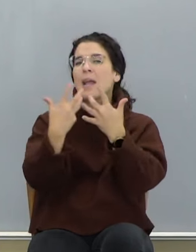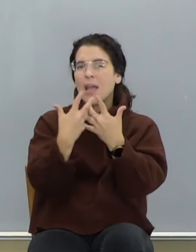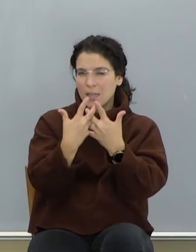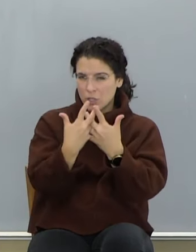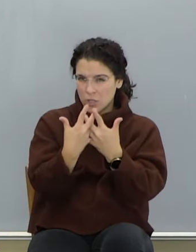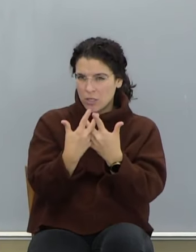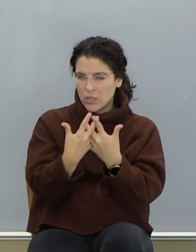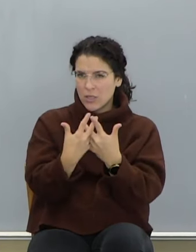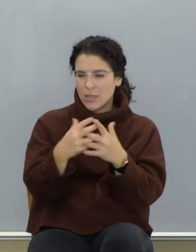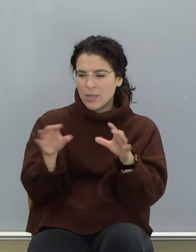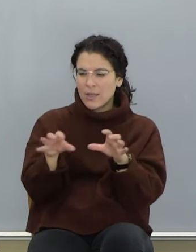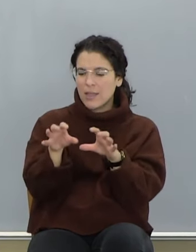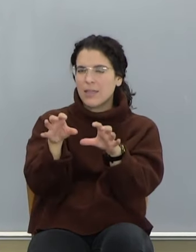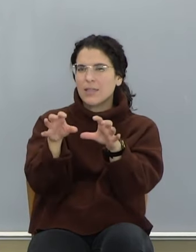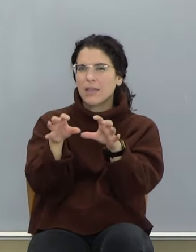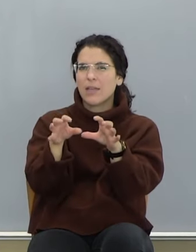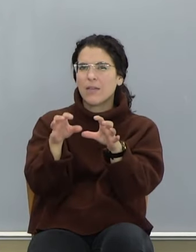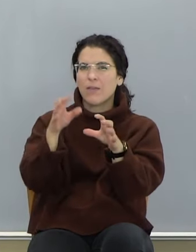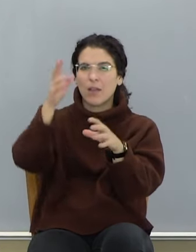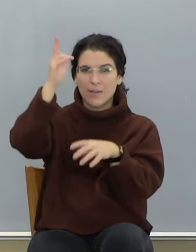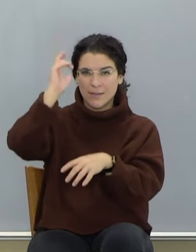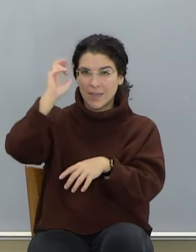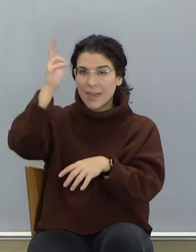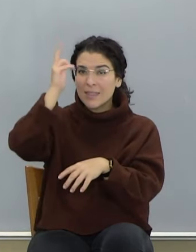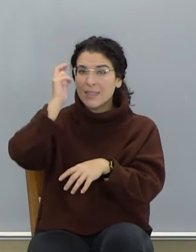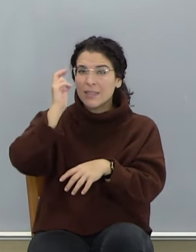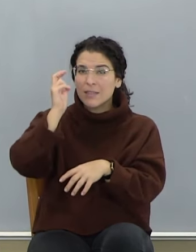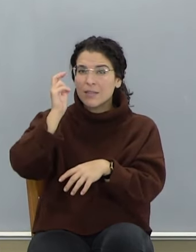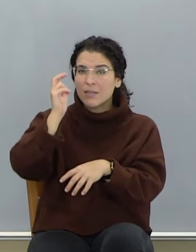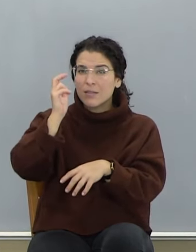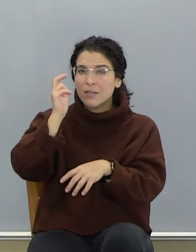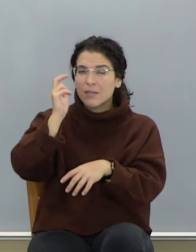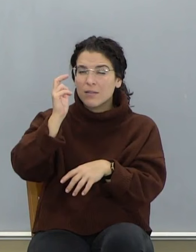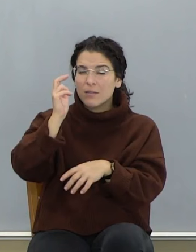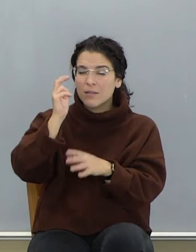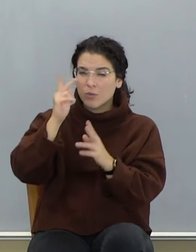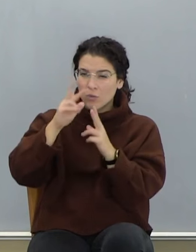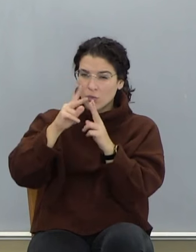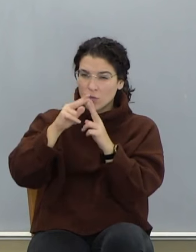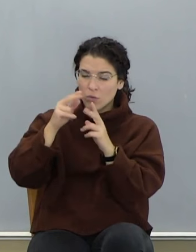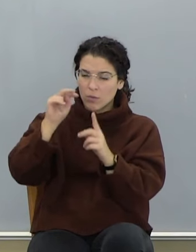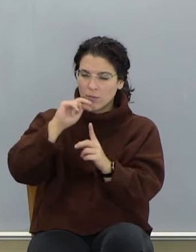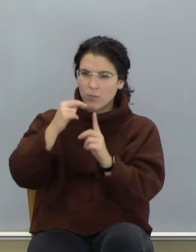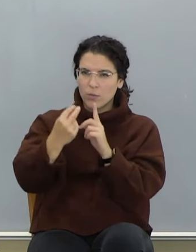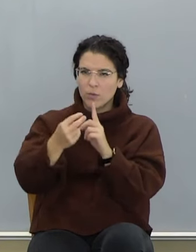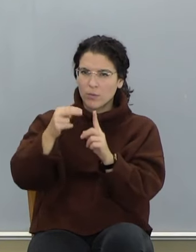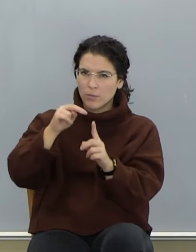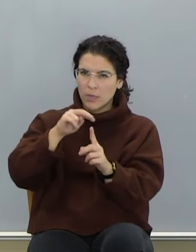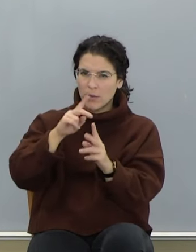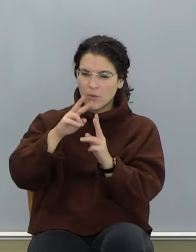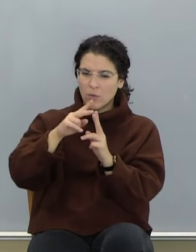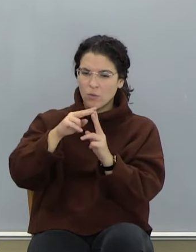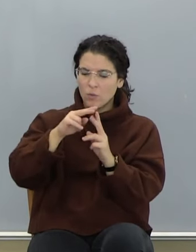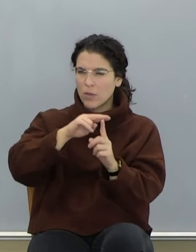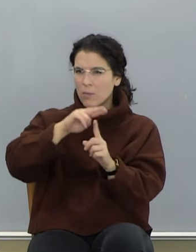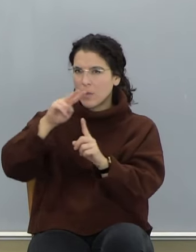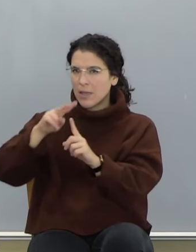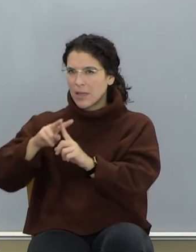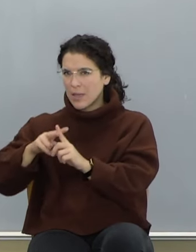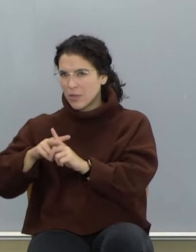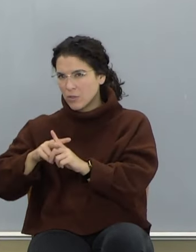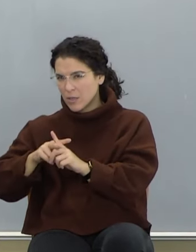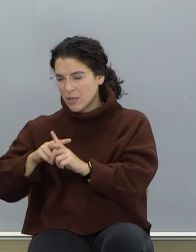the activities of Satan. So the dual perspective or the dual application